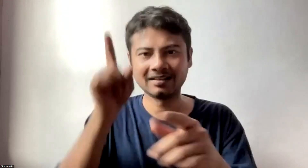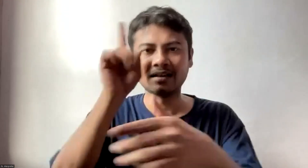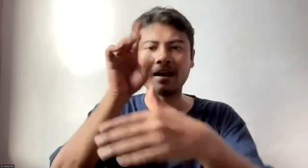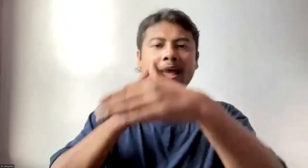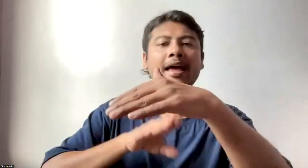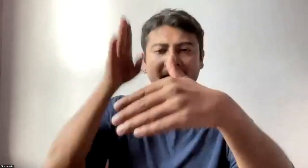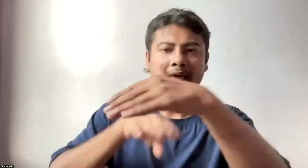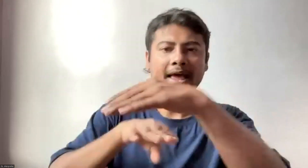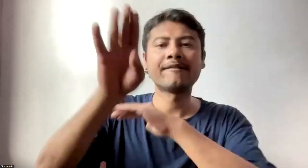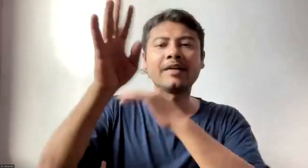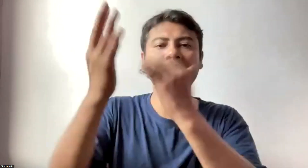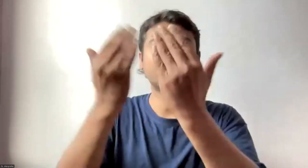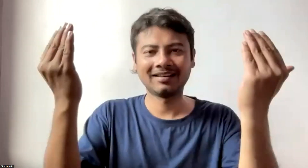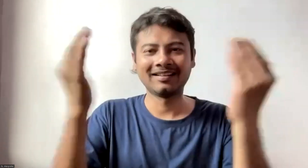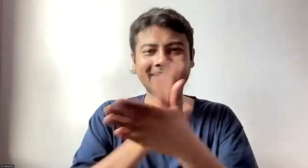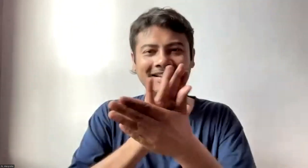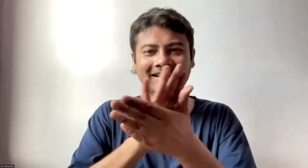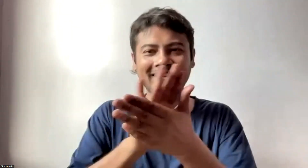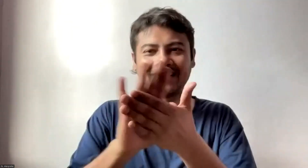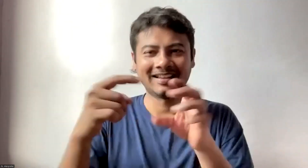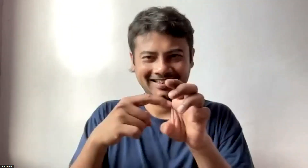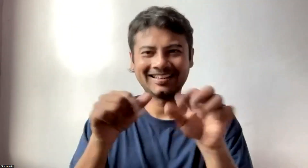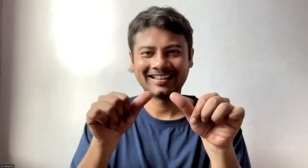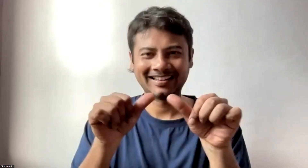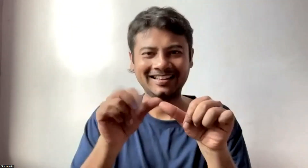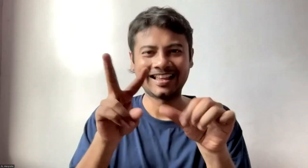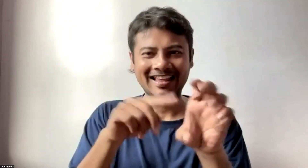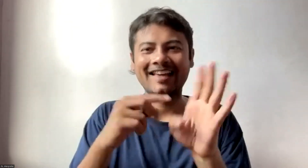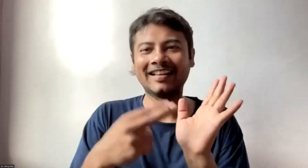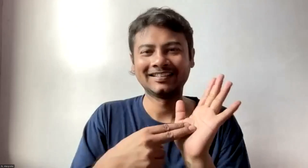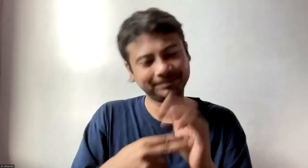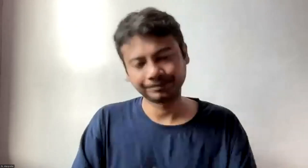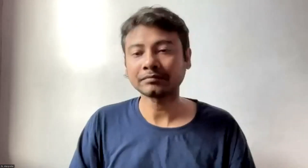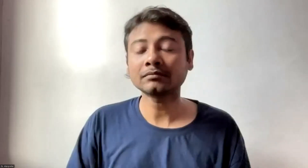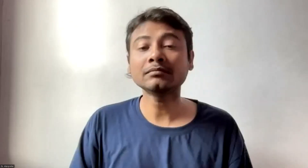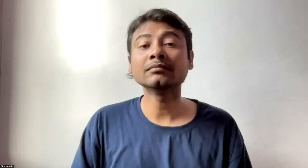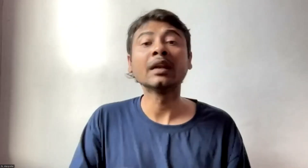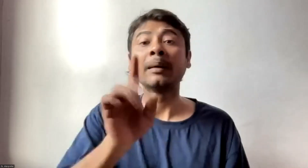So our destination, what are we planning for? We all want to go to Krishna, right?